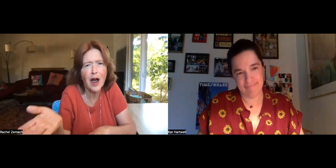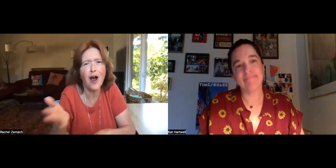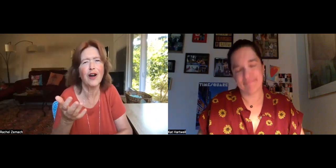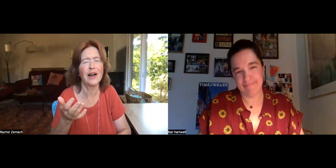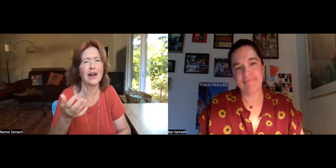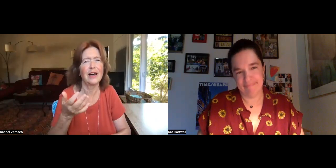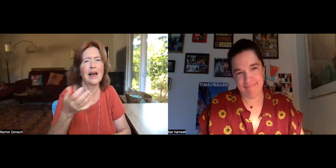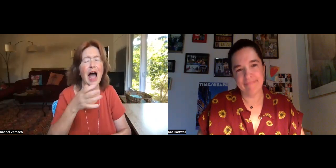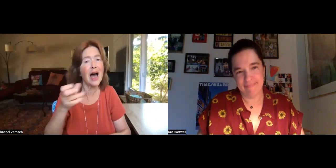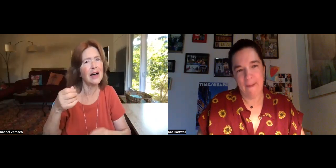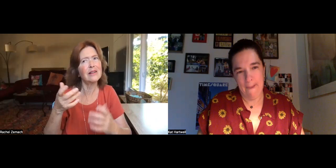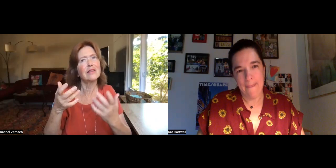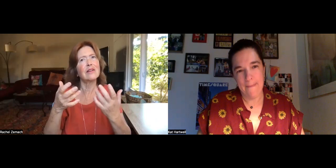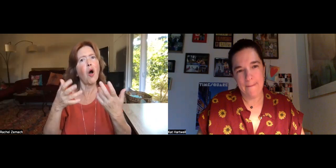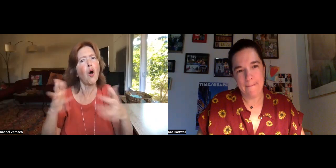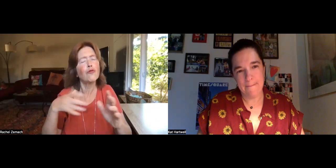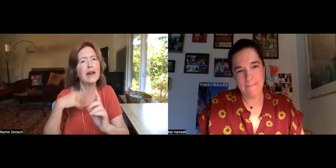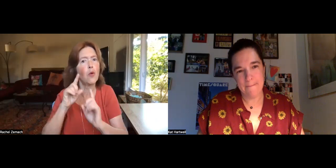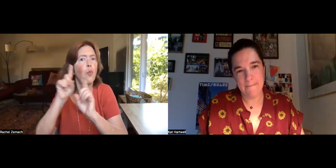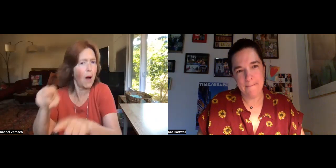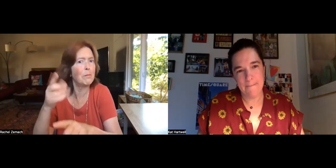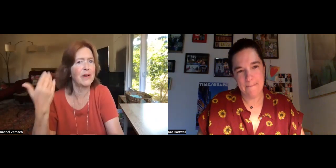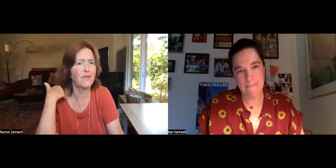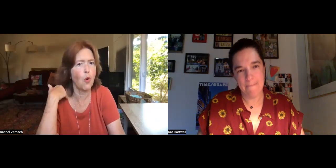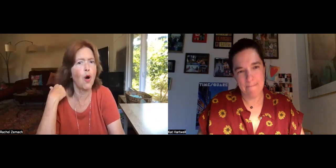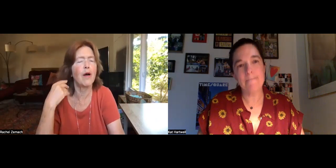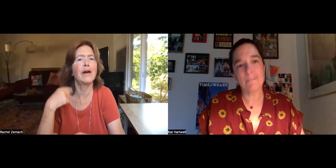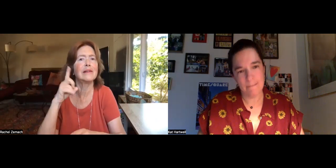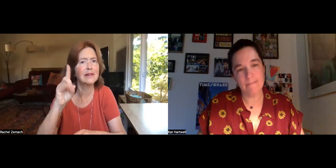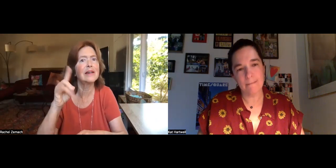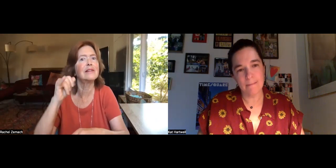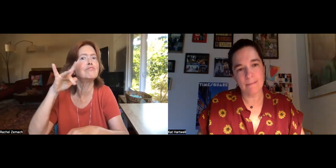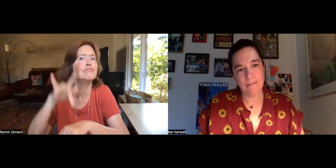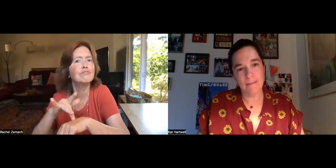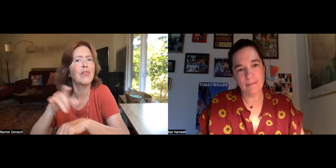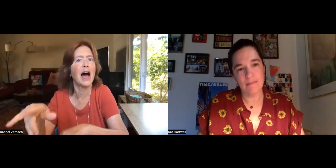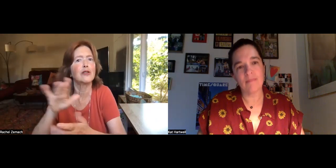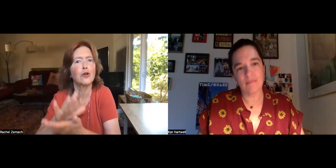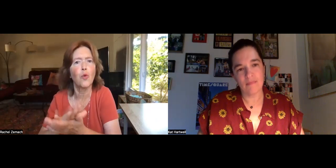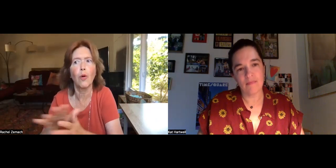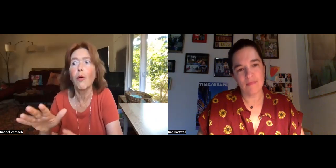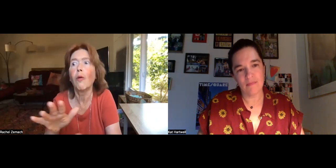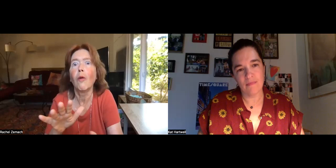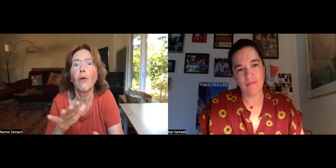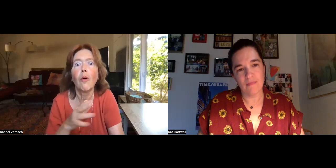there. And already went before. Did school.